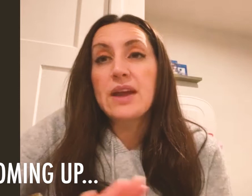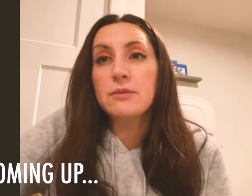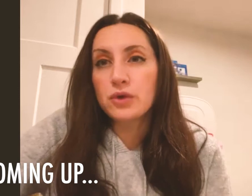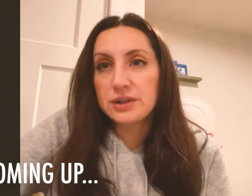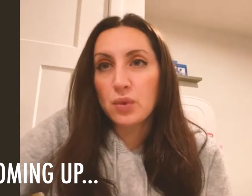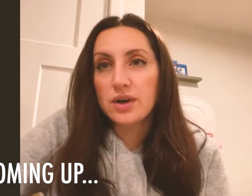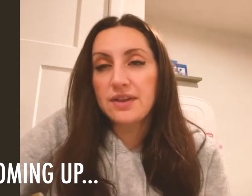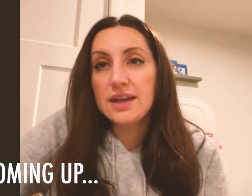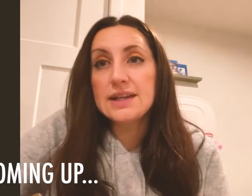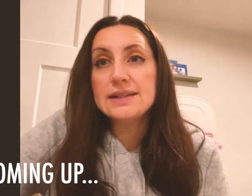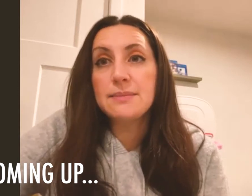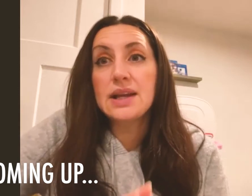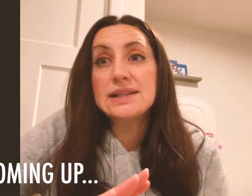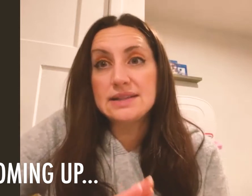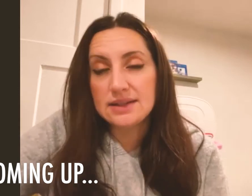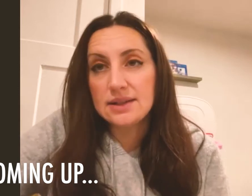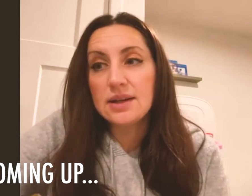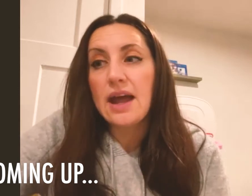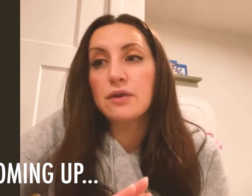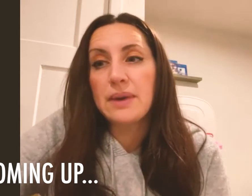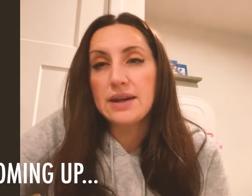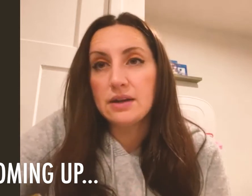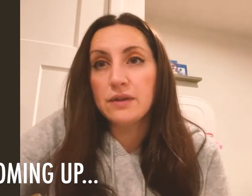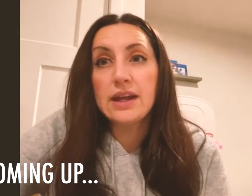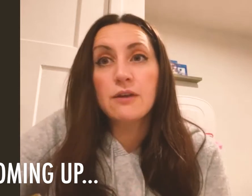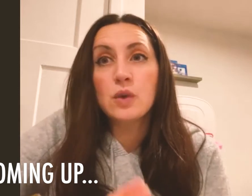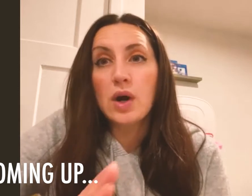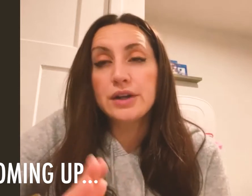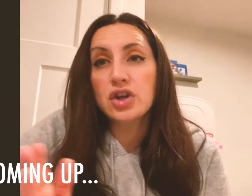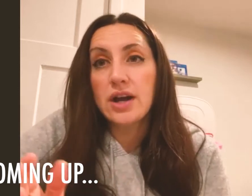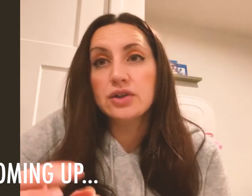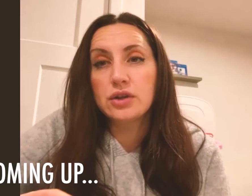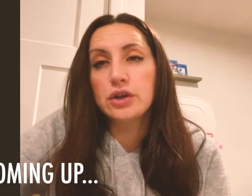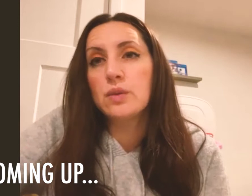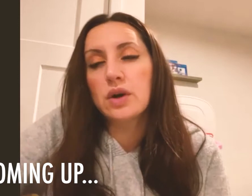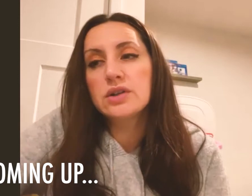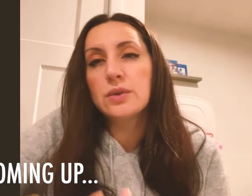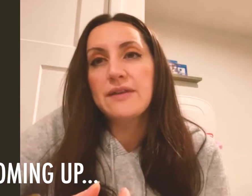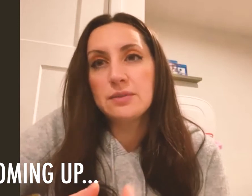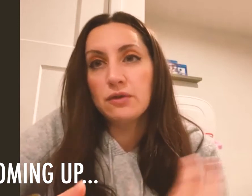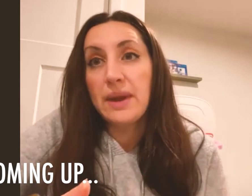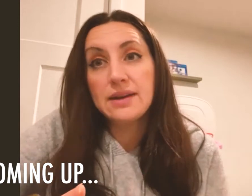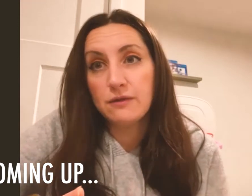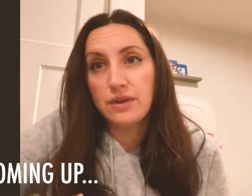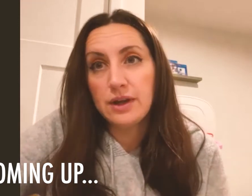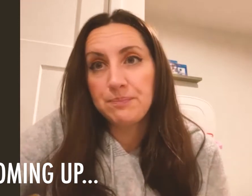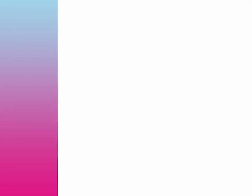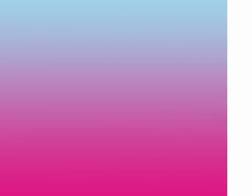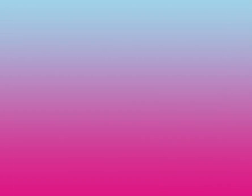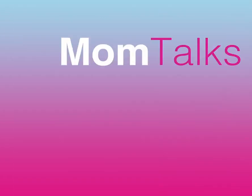And the most important thing is to be consistent and repetitive. Like if you want a child to learn new words, you have to be repetitive with it.